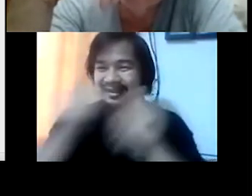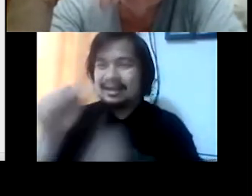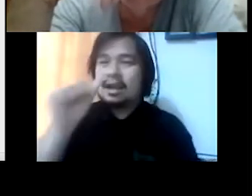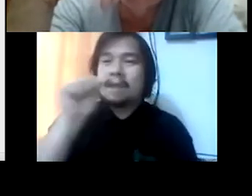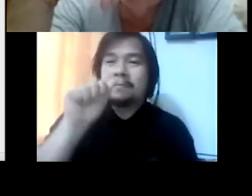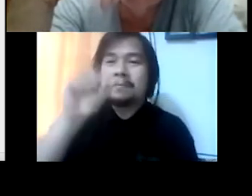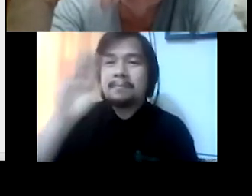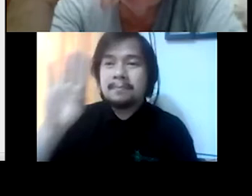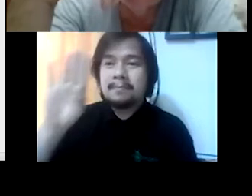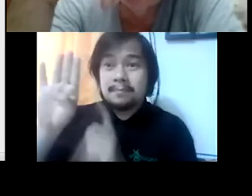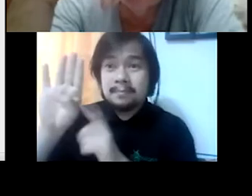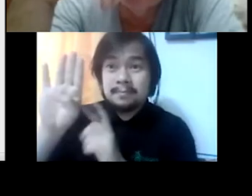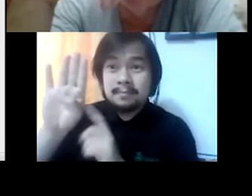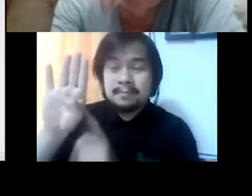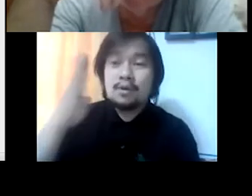doesn't